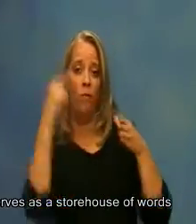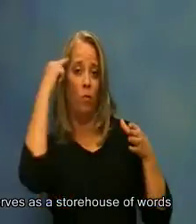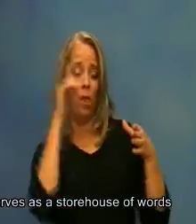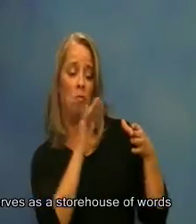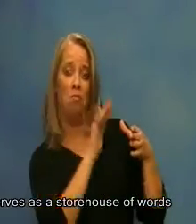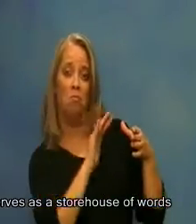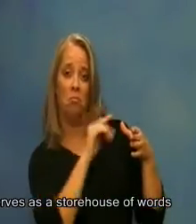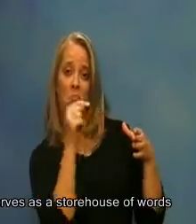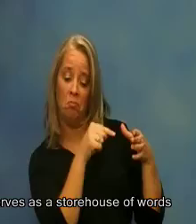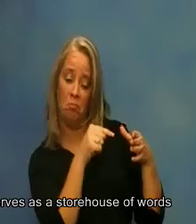storehouse of words